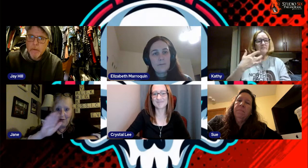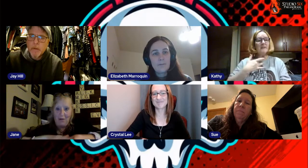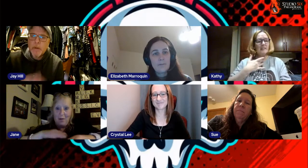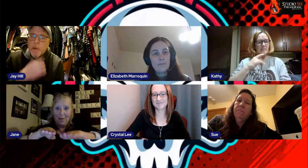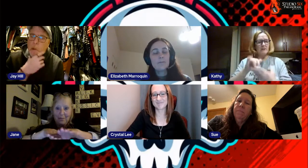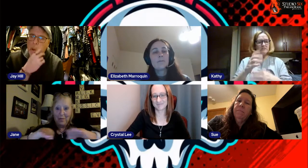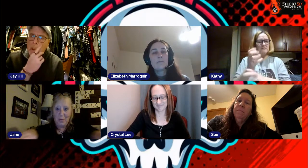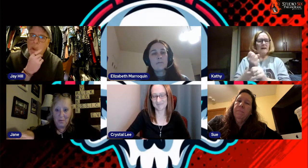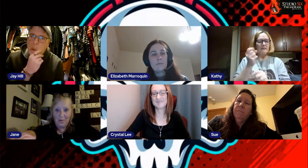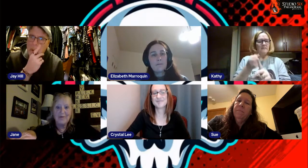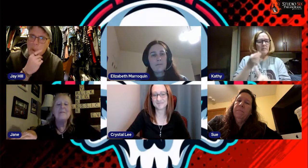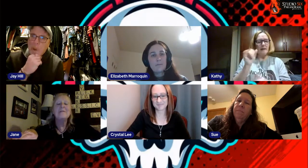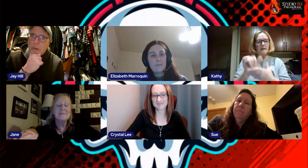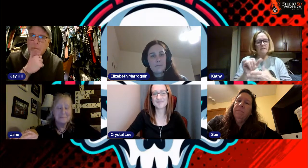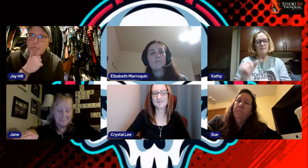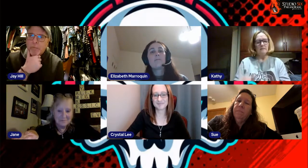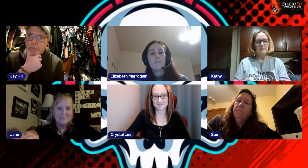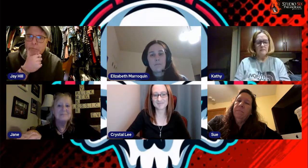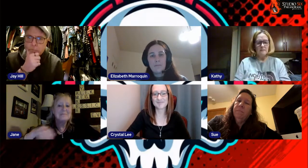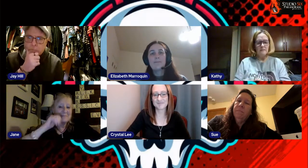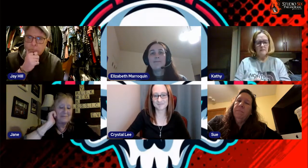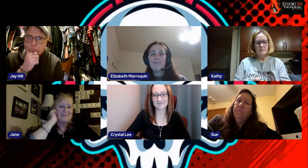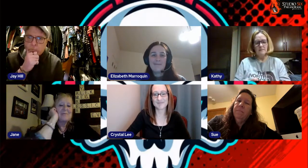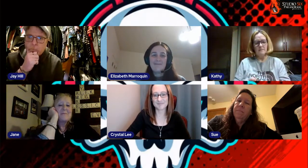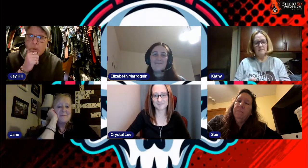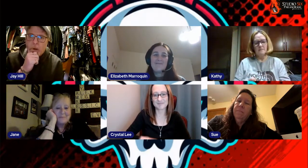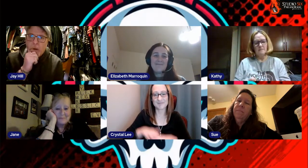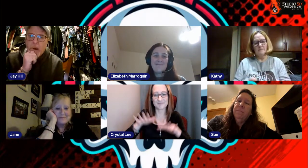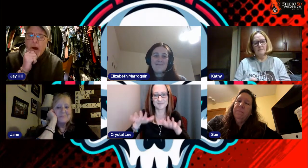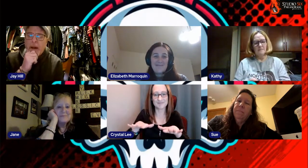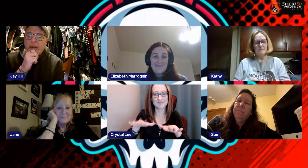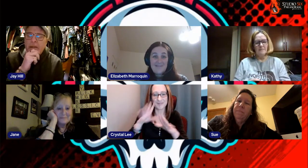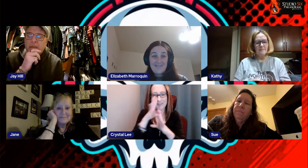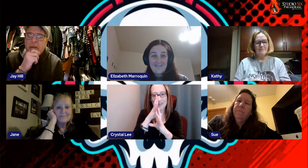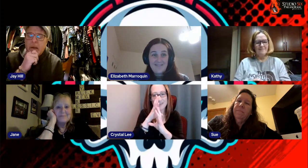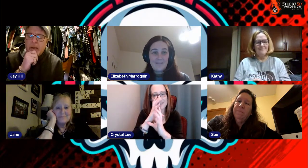Right. But the feeling that she's getting from that. Mm-hmm.